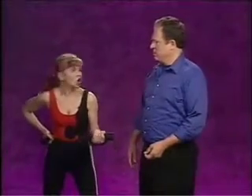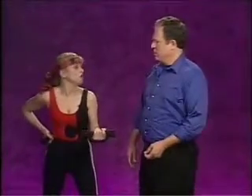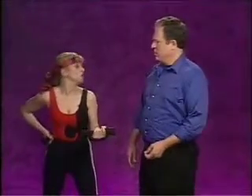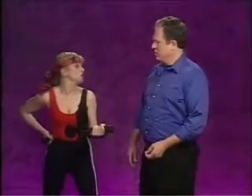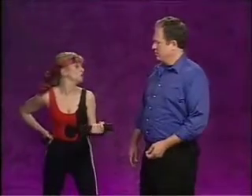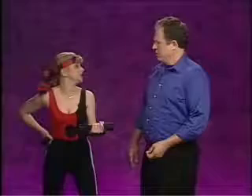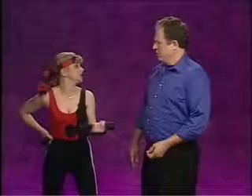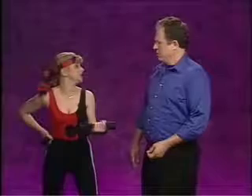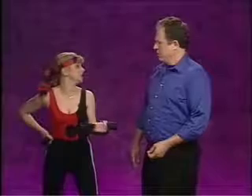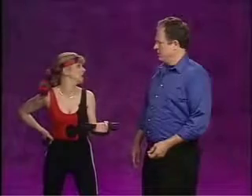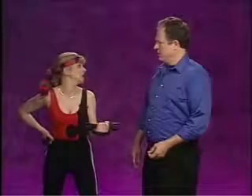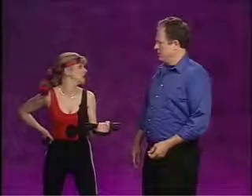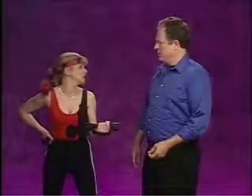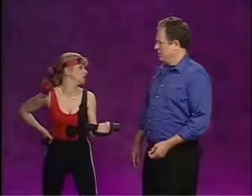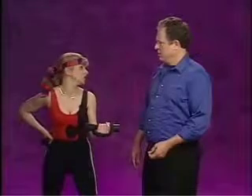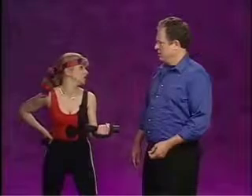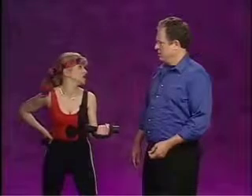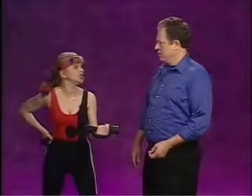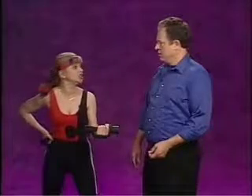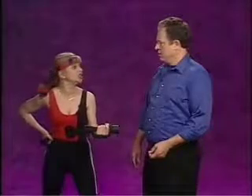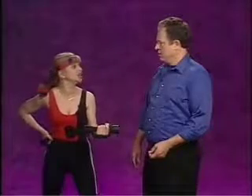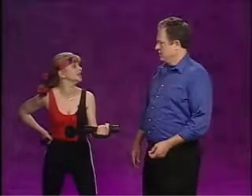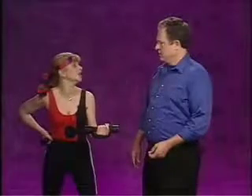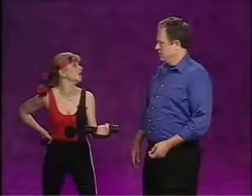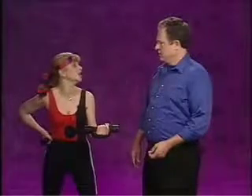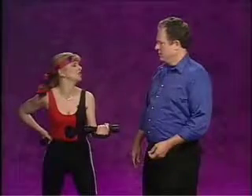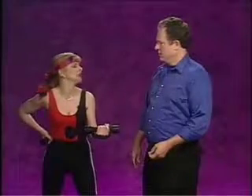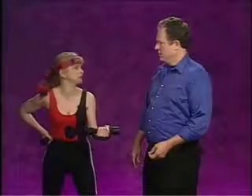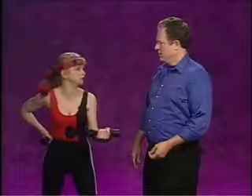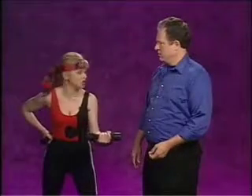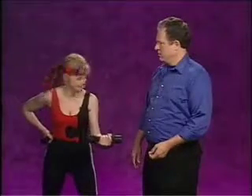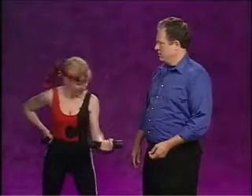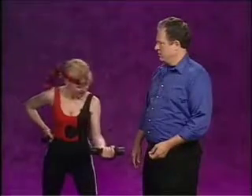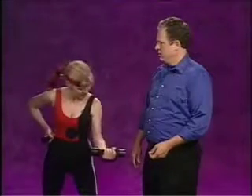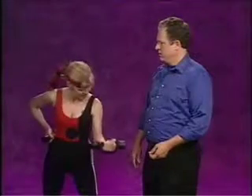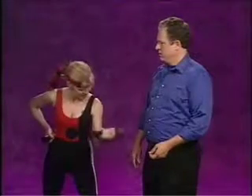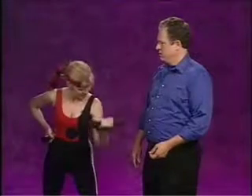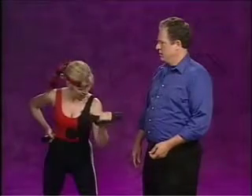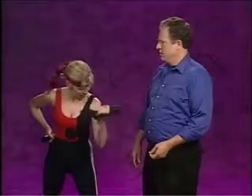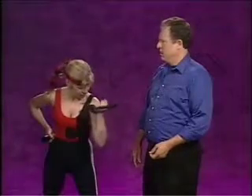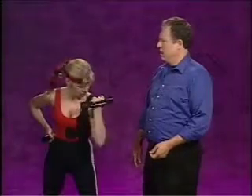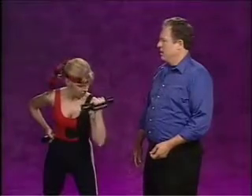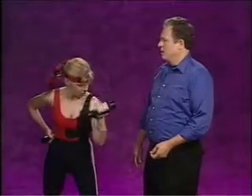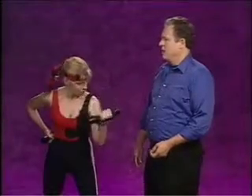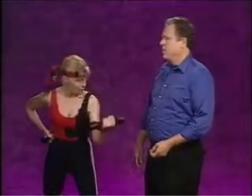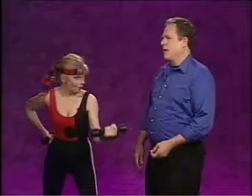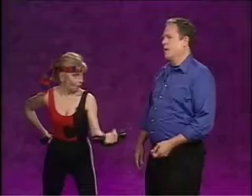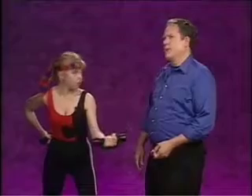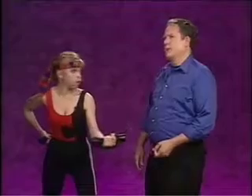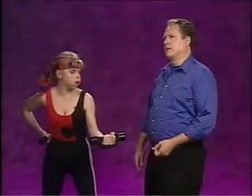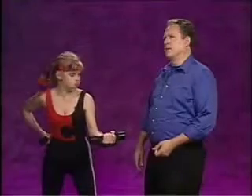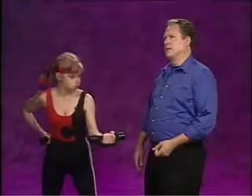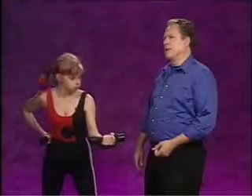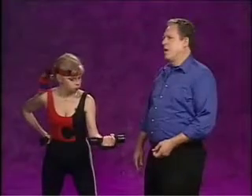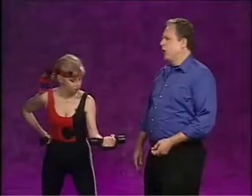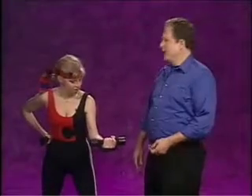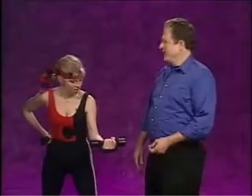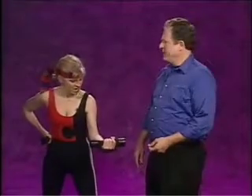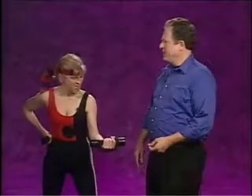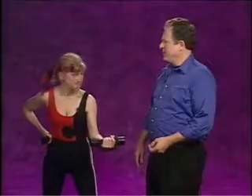Well, since we didn't teach any of the other numbers, I just thought I'd get along without them, too. 90. You're right. We didn't show